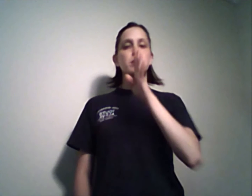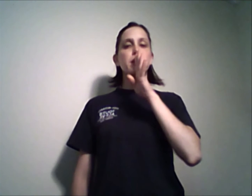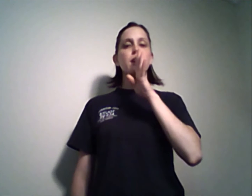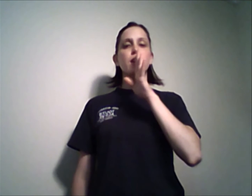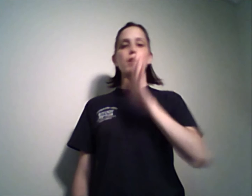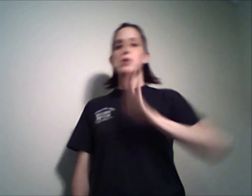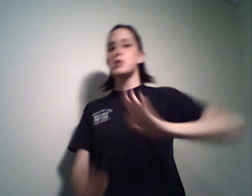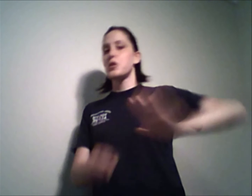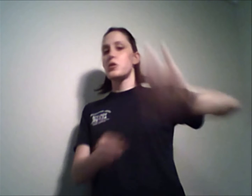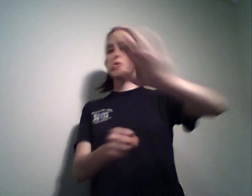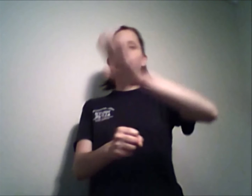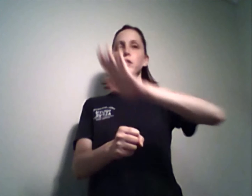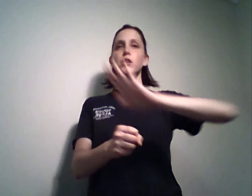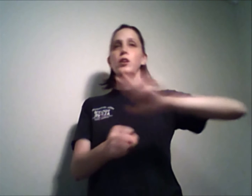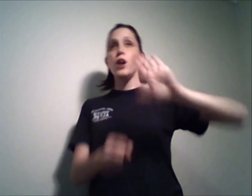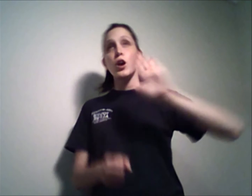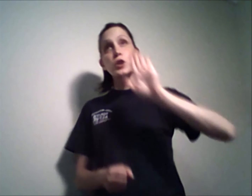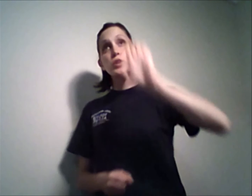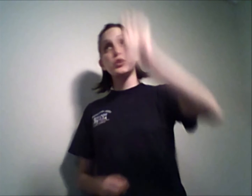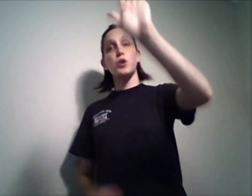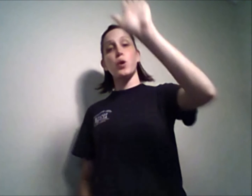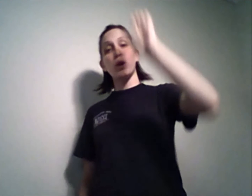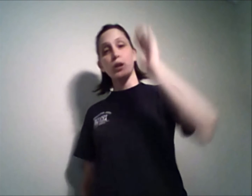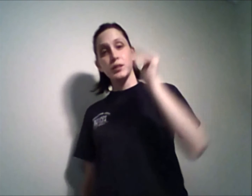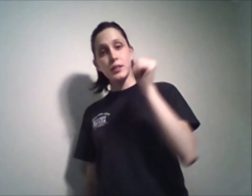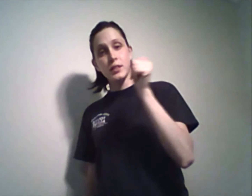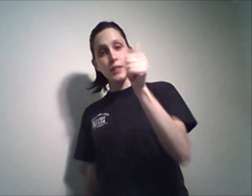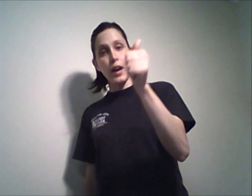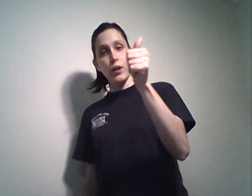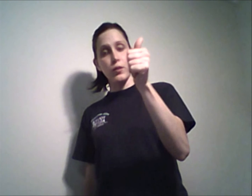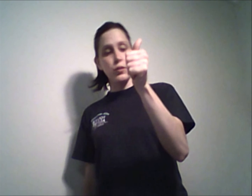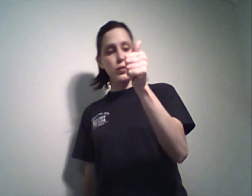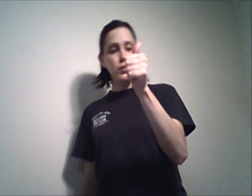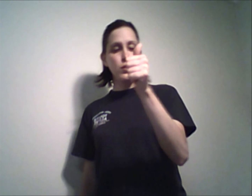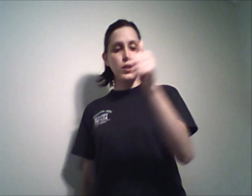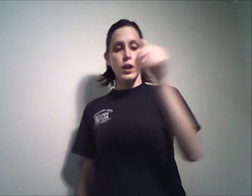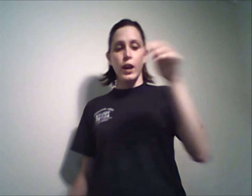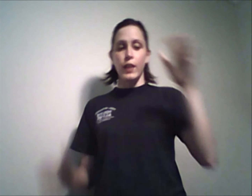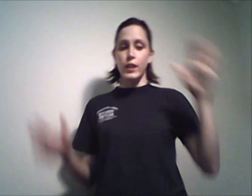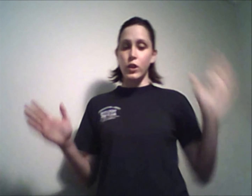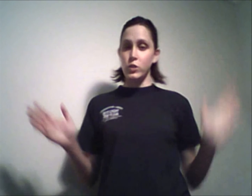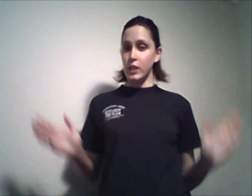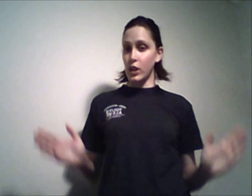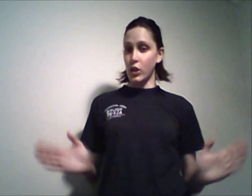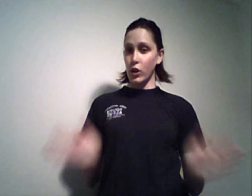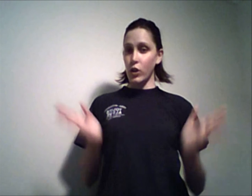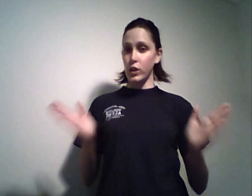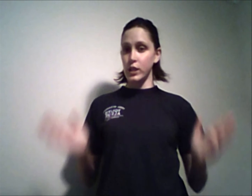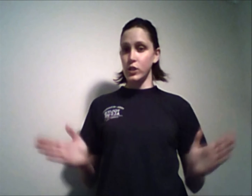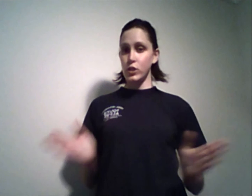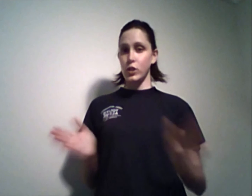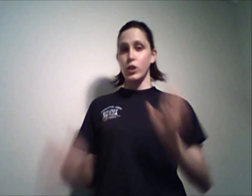speak over yourself. And then it goes encourage